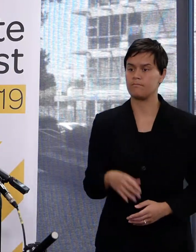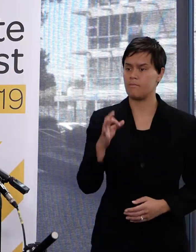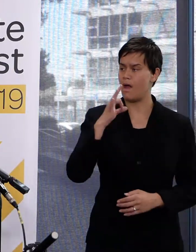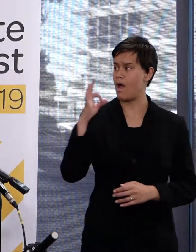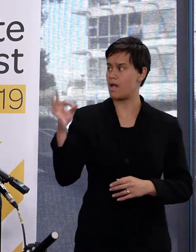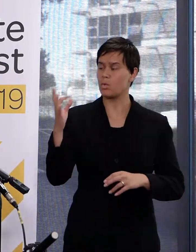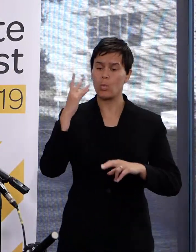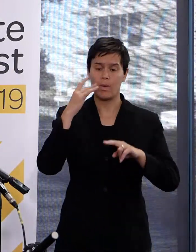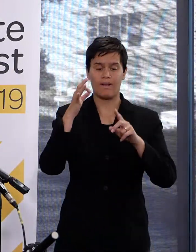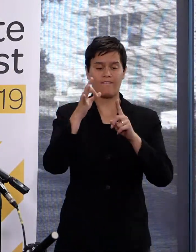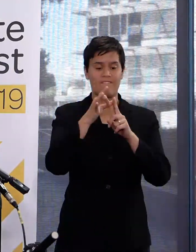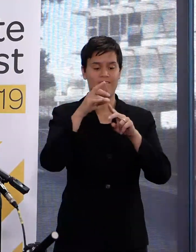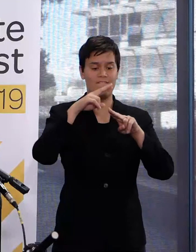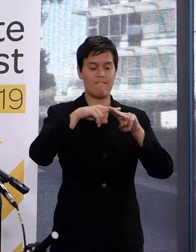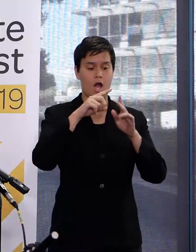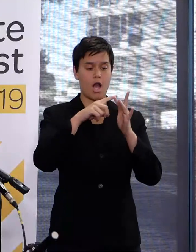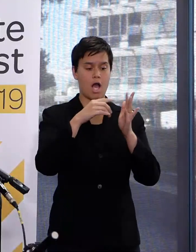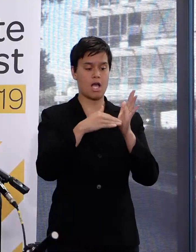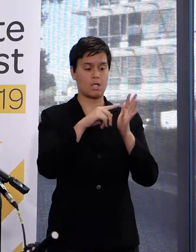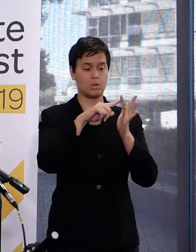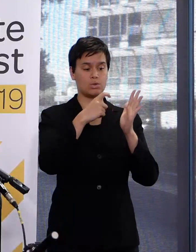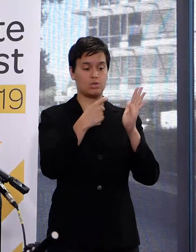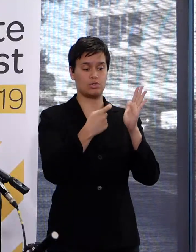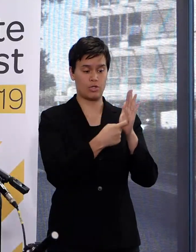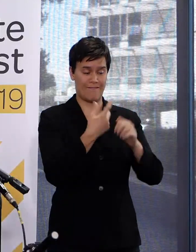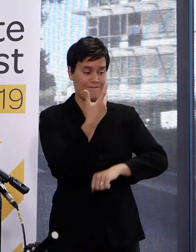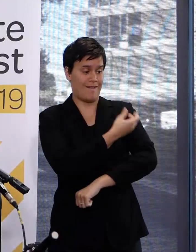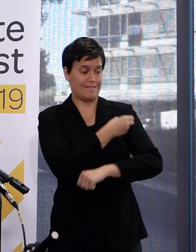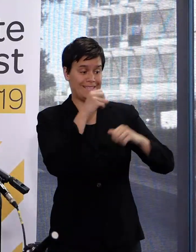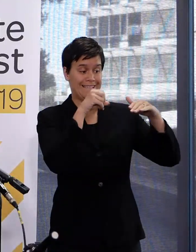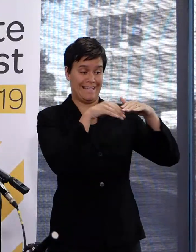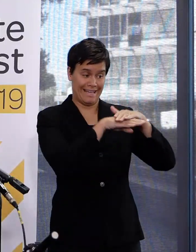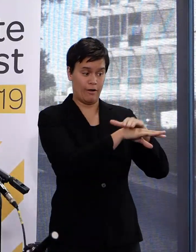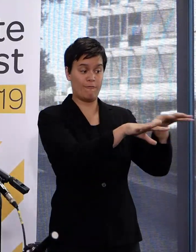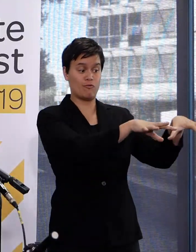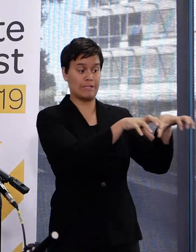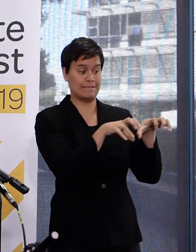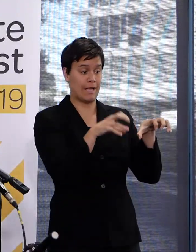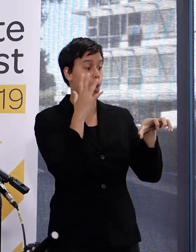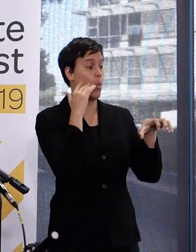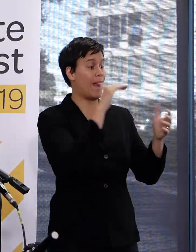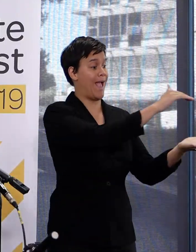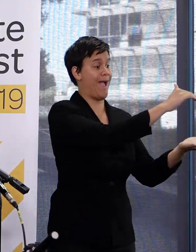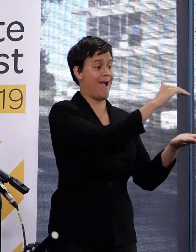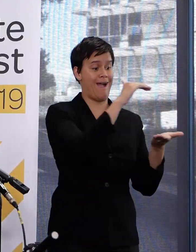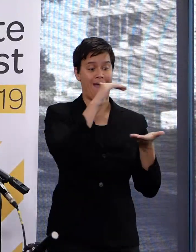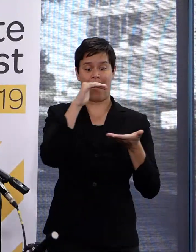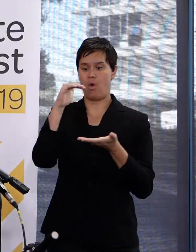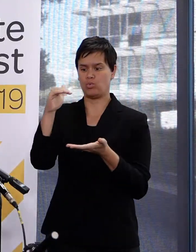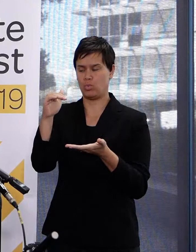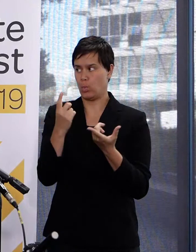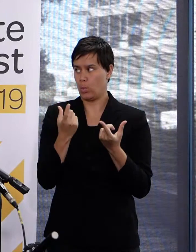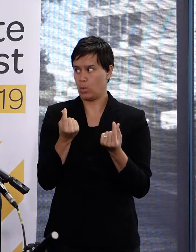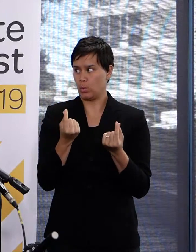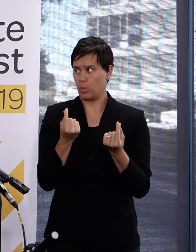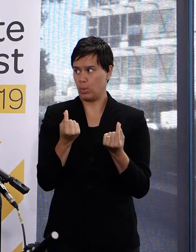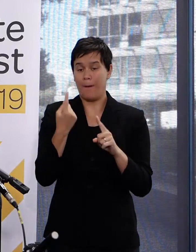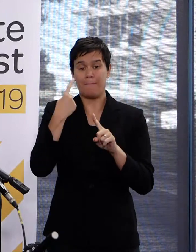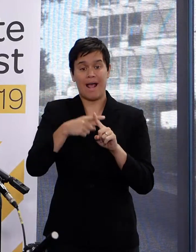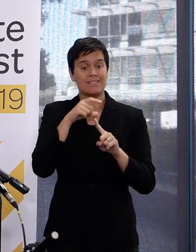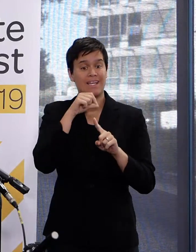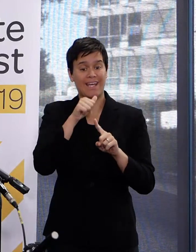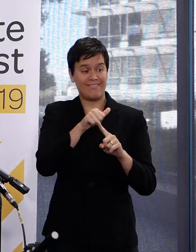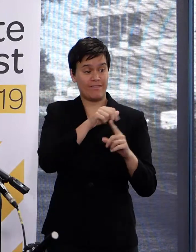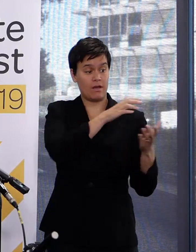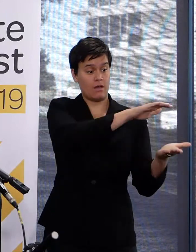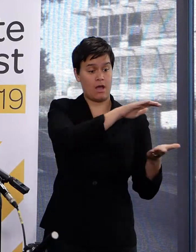the deep freeze? How will it be kept cold in transit before it actually gets used, and how many days will it last outside of the special freezers?